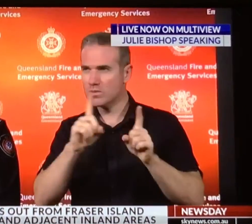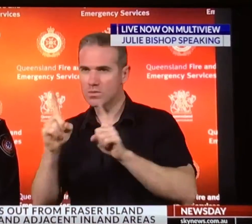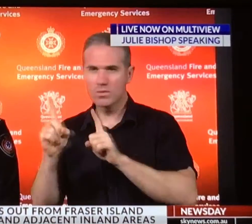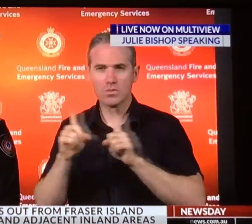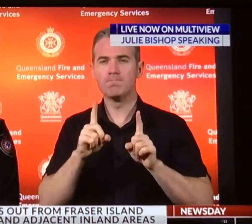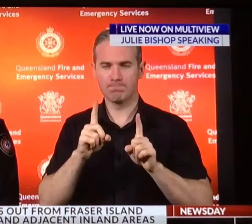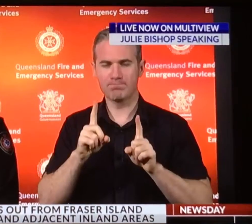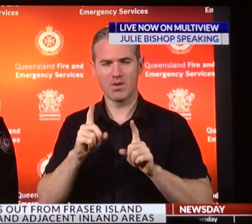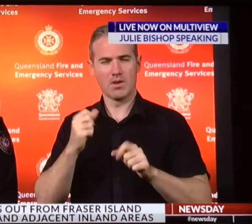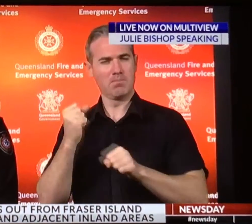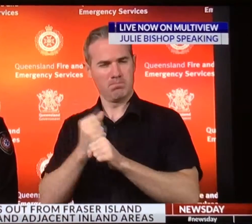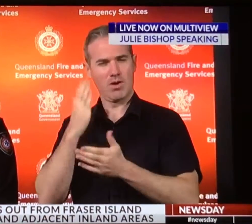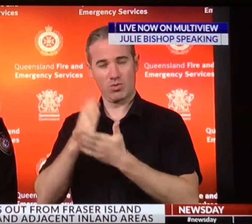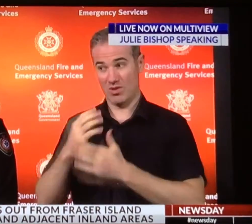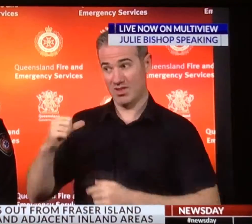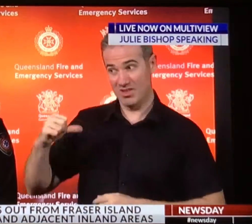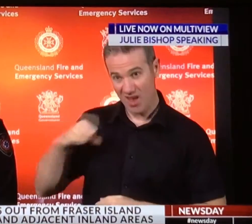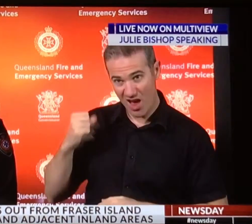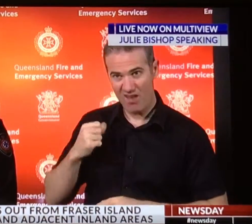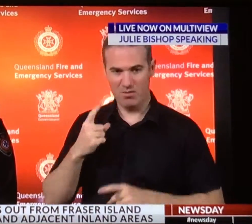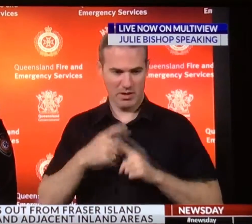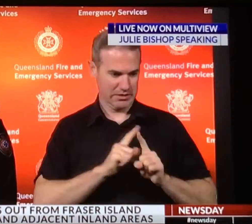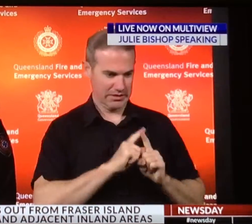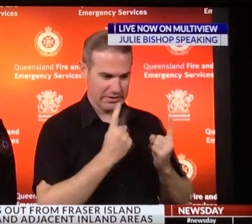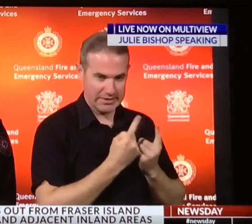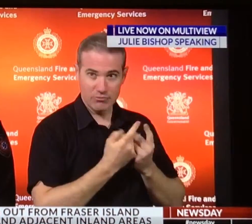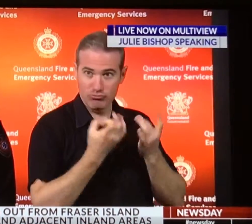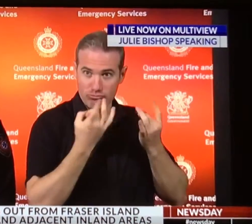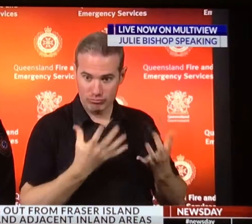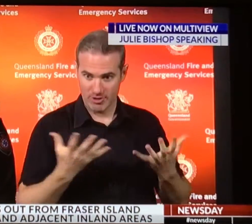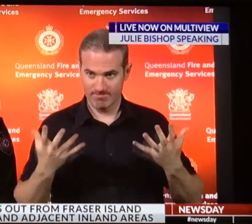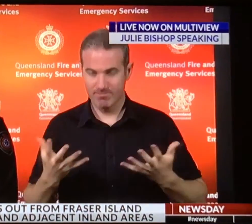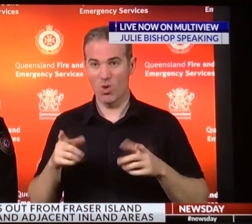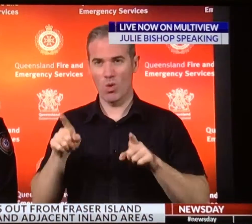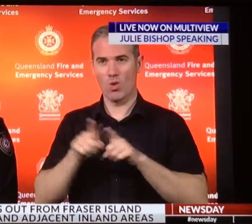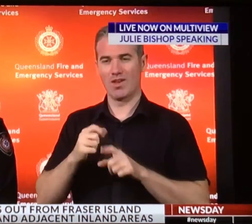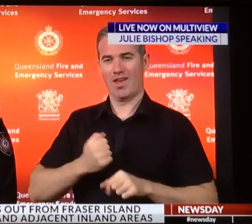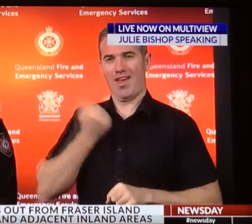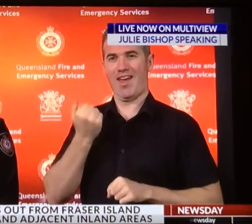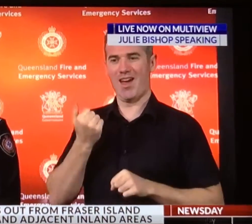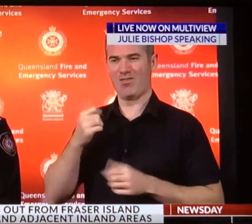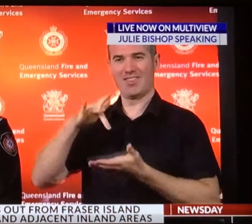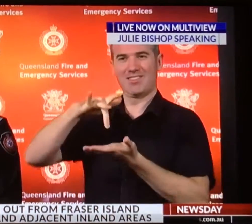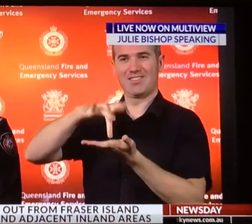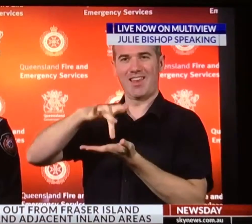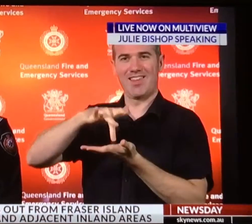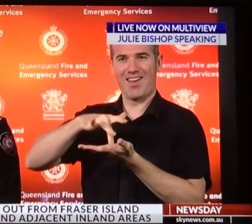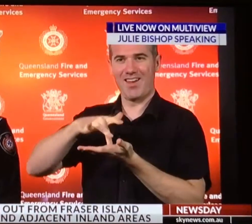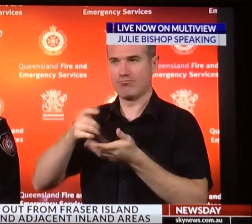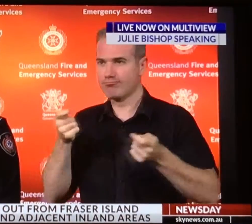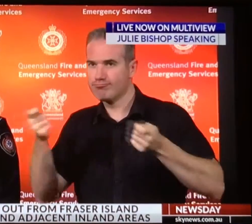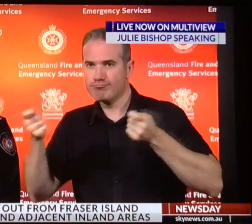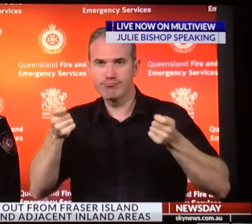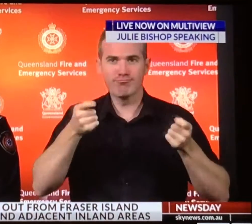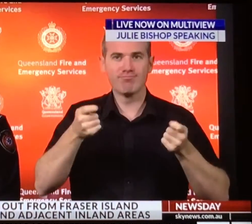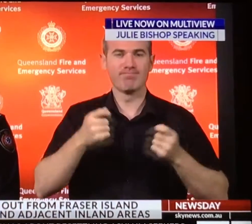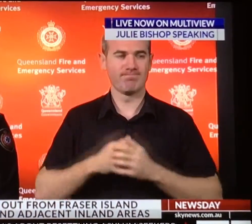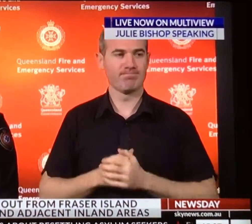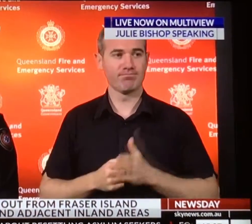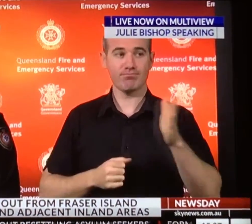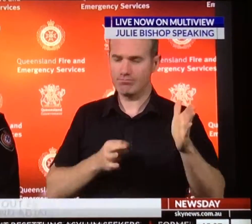only we have our staff and resources, but also our operation and coordination centres ready and prepared as well.